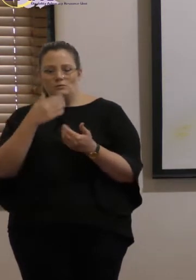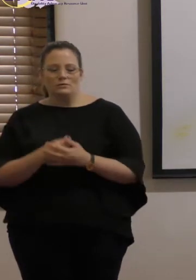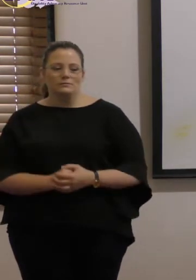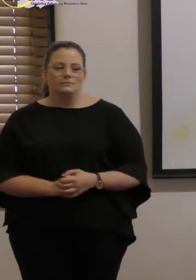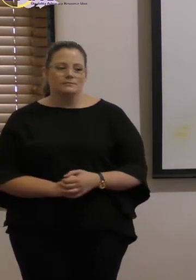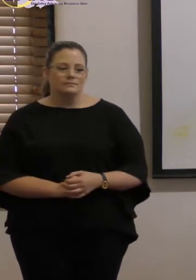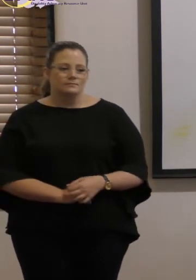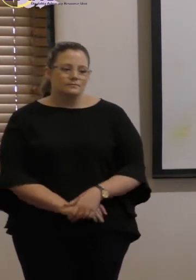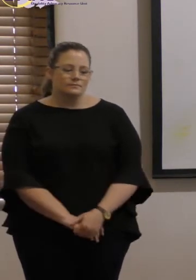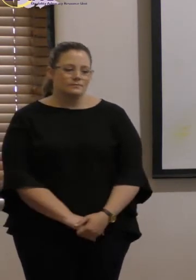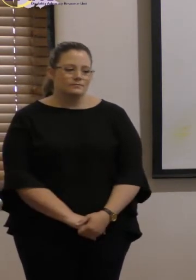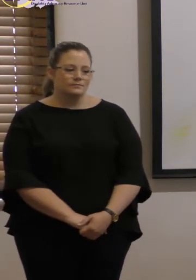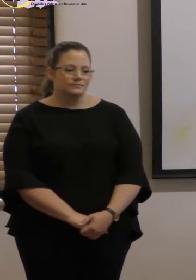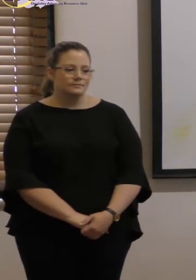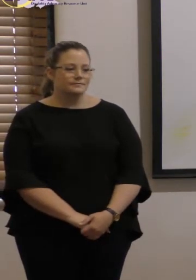opportunities.